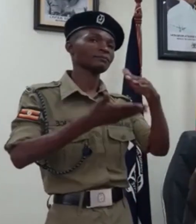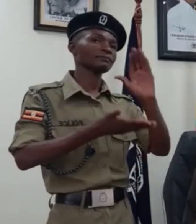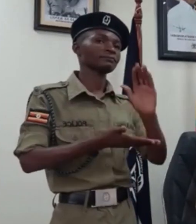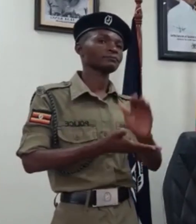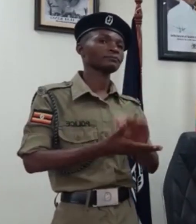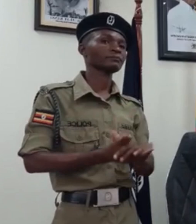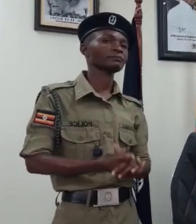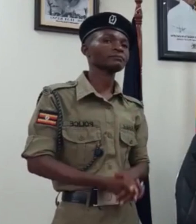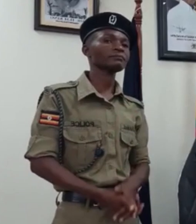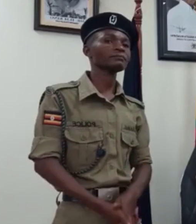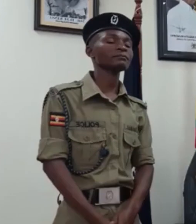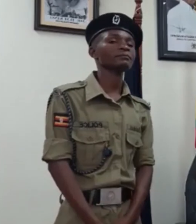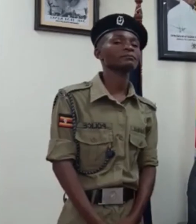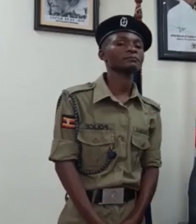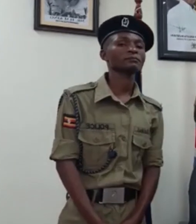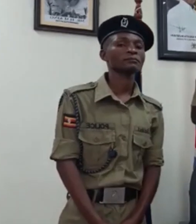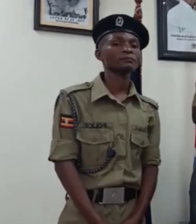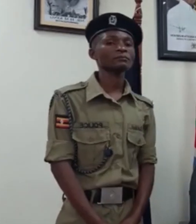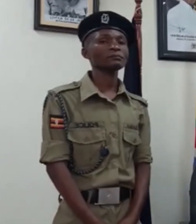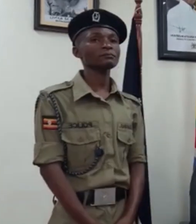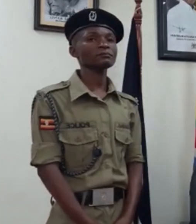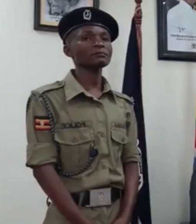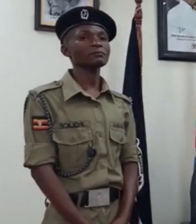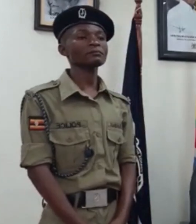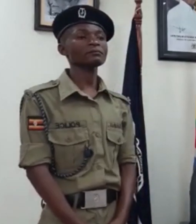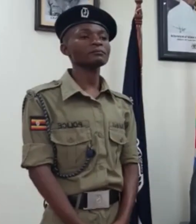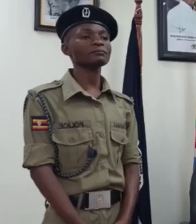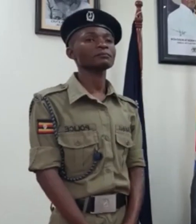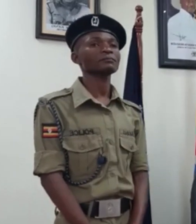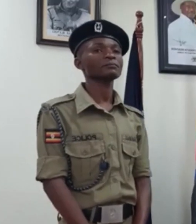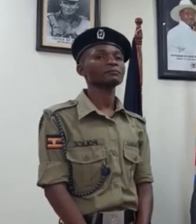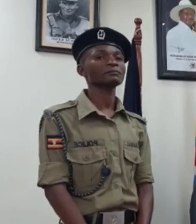emirembe mwebale nnyo mwebalira ddala